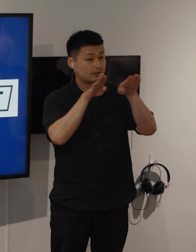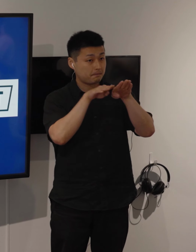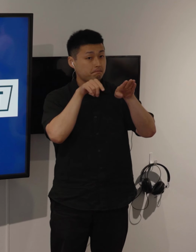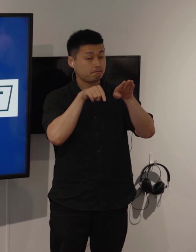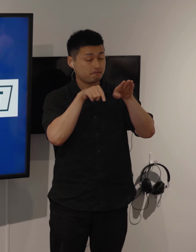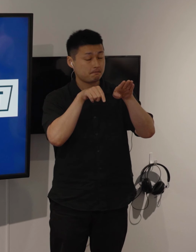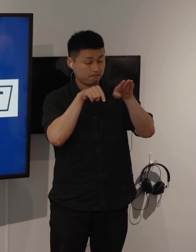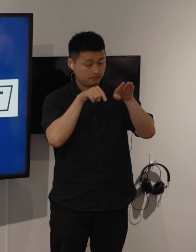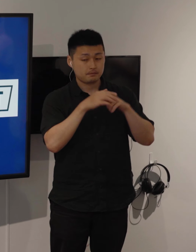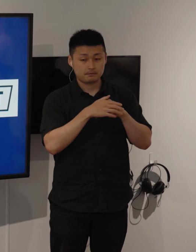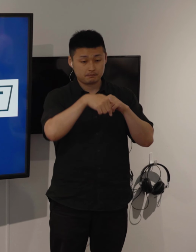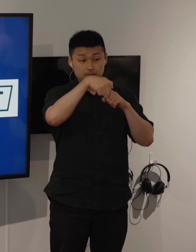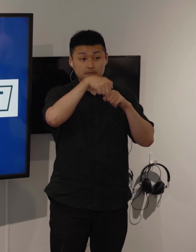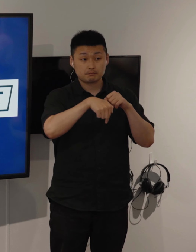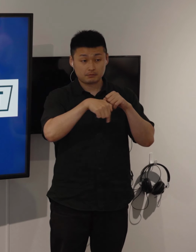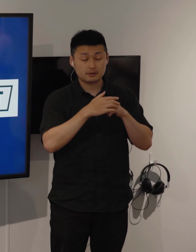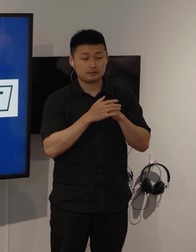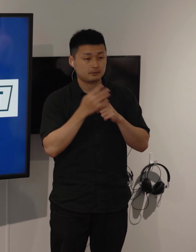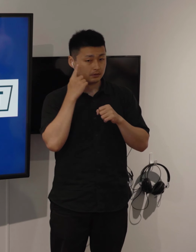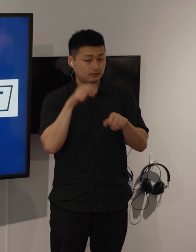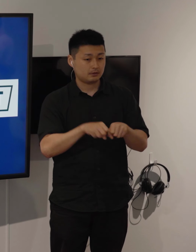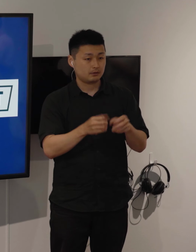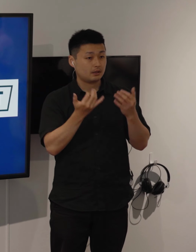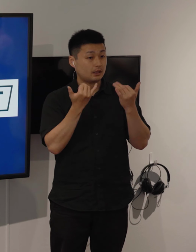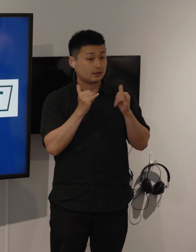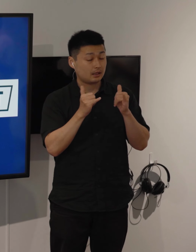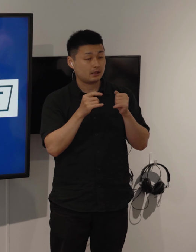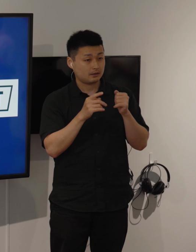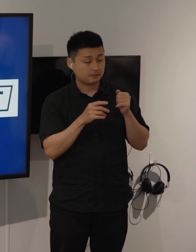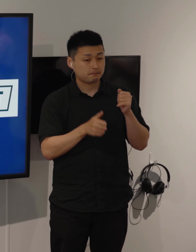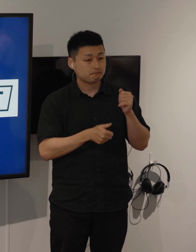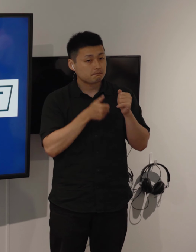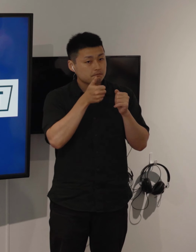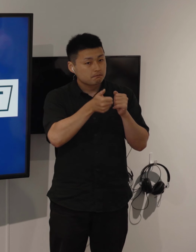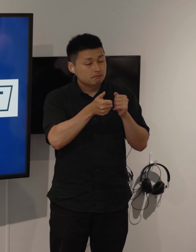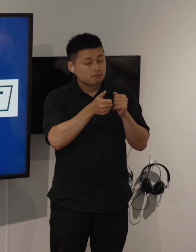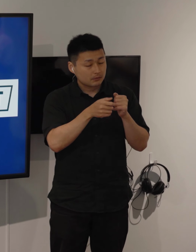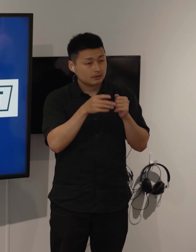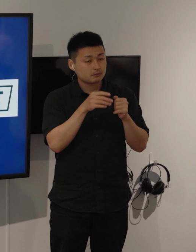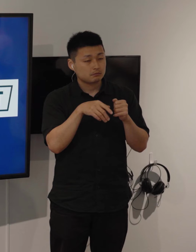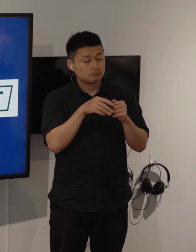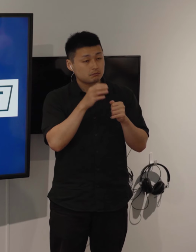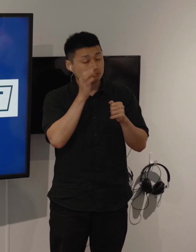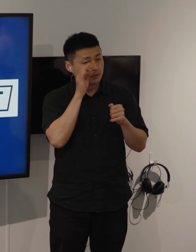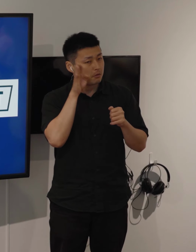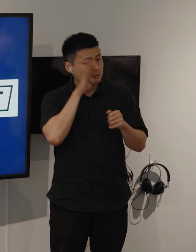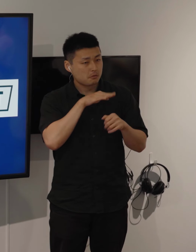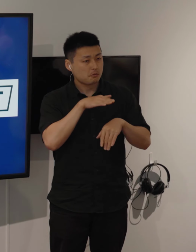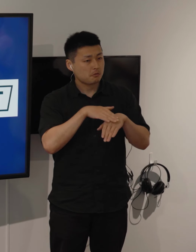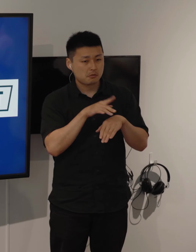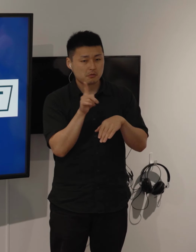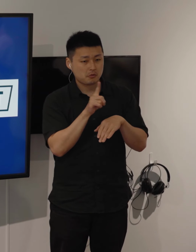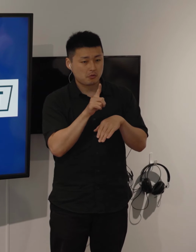deaf people, which was pretty much non-existent in many museums and galleries. And then we set about looking to try and change